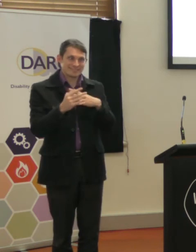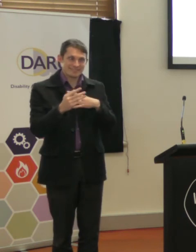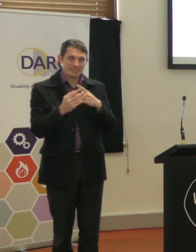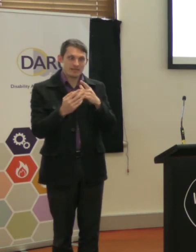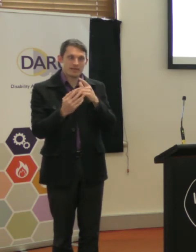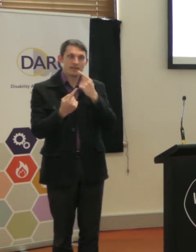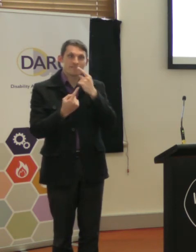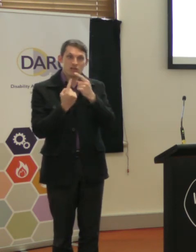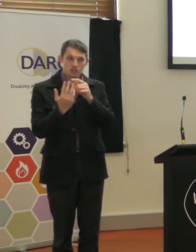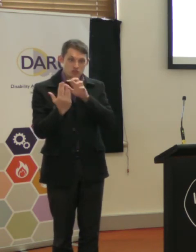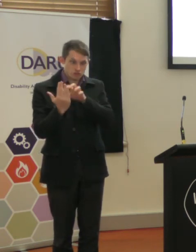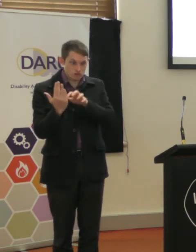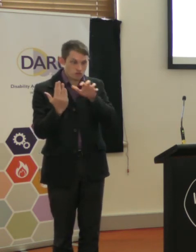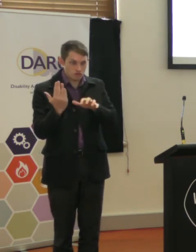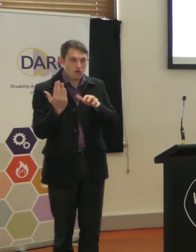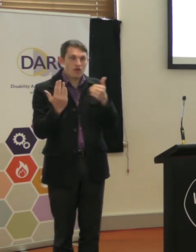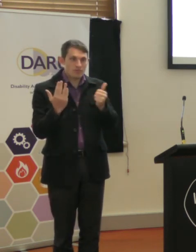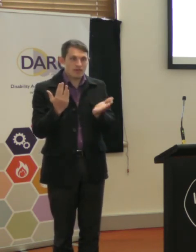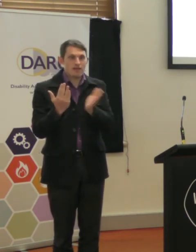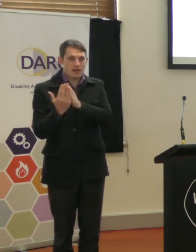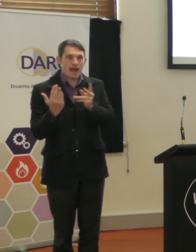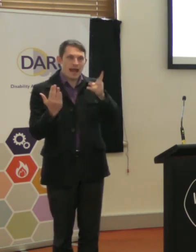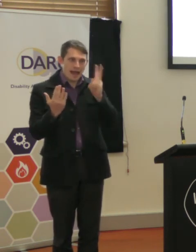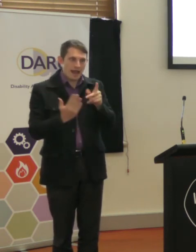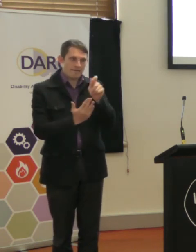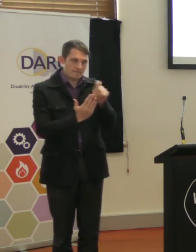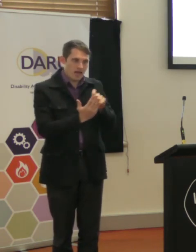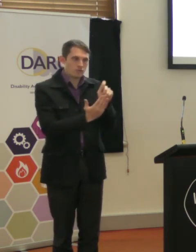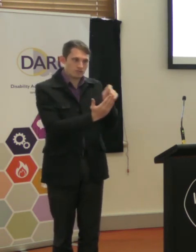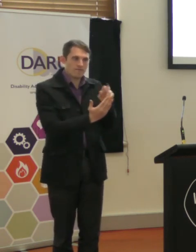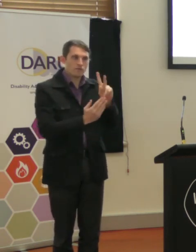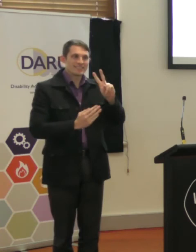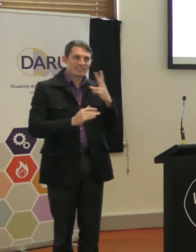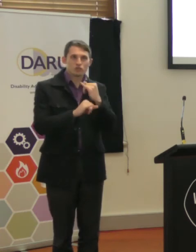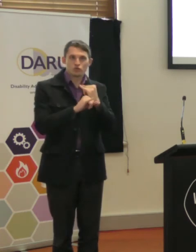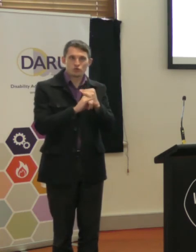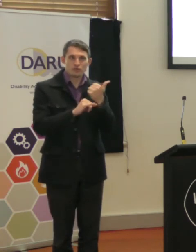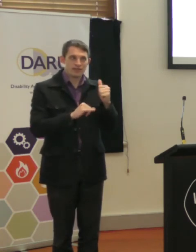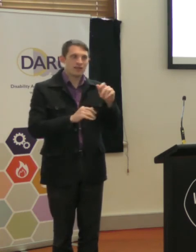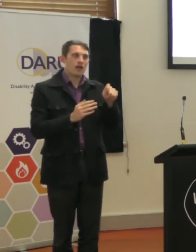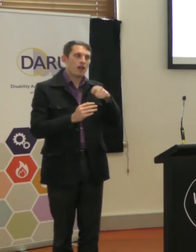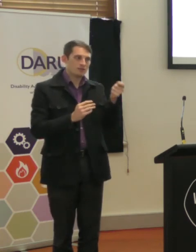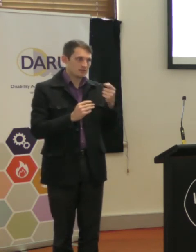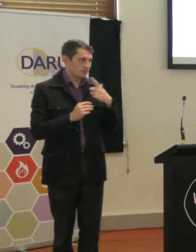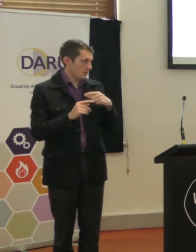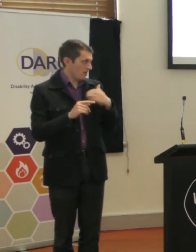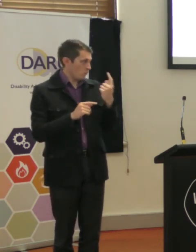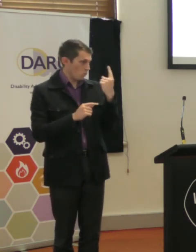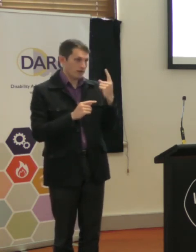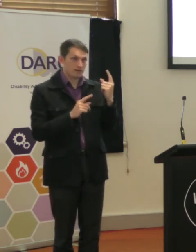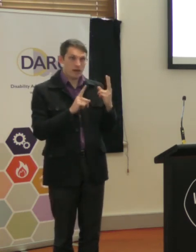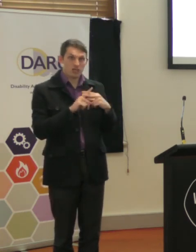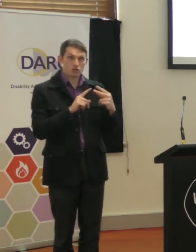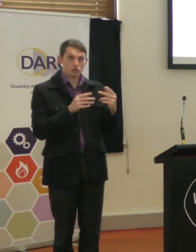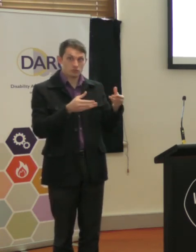details part, for each institution that you were in. So sometimes I have one application on my desk right now that's like this thick,